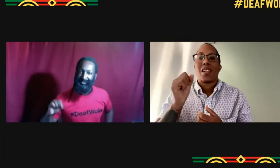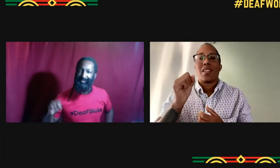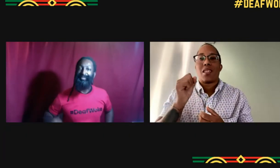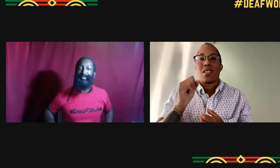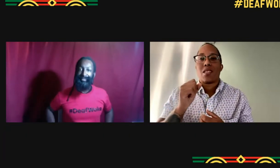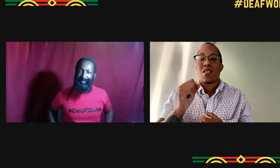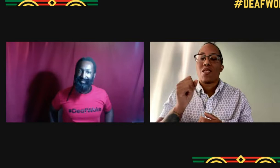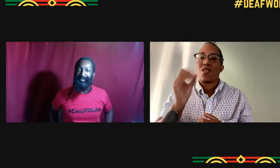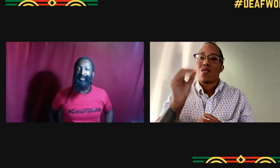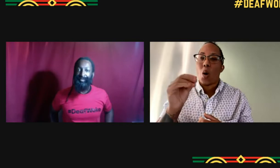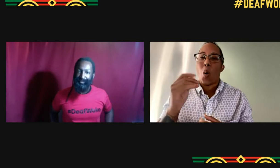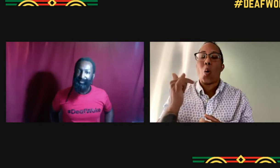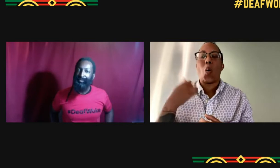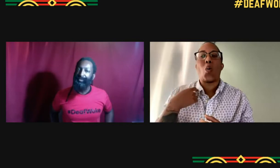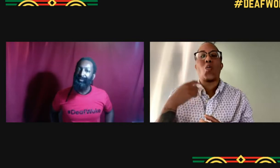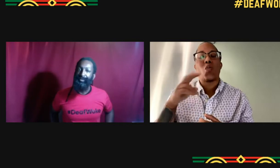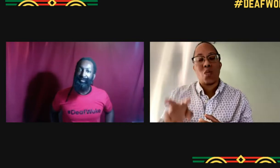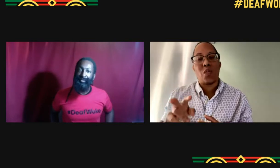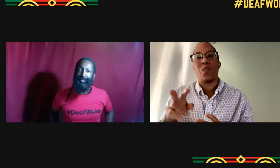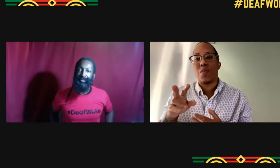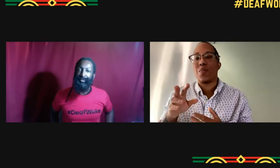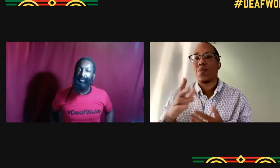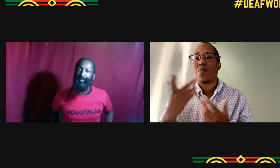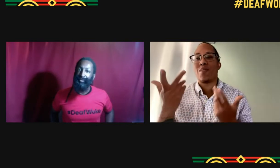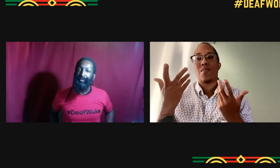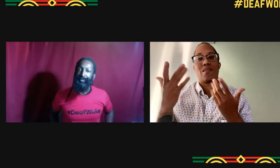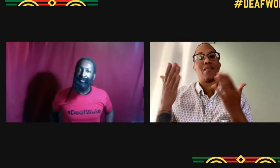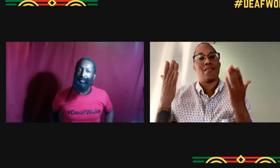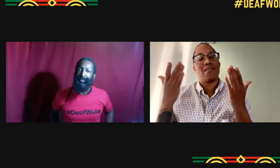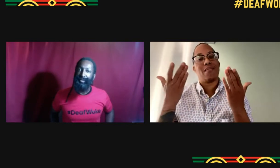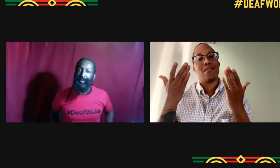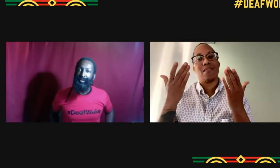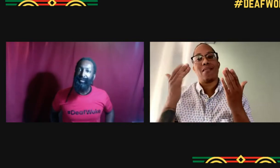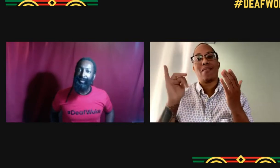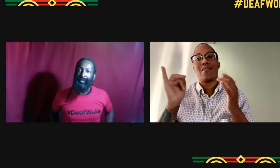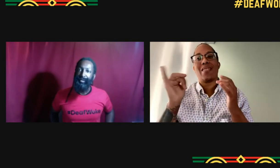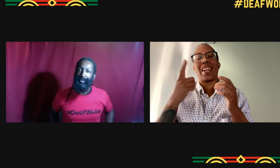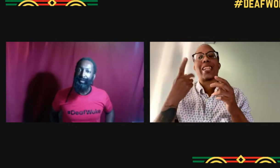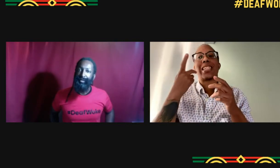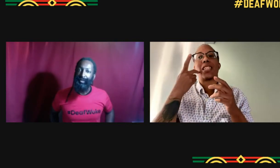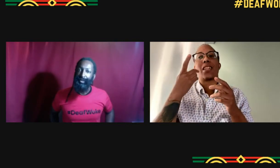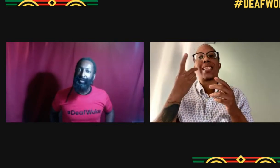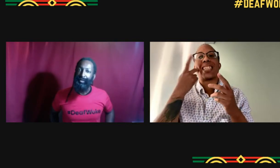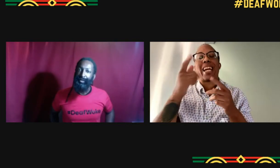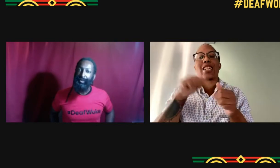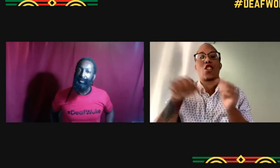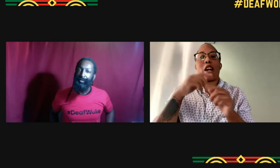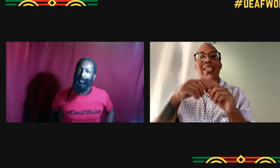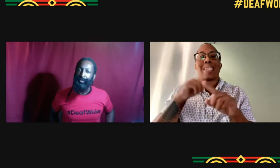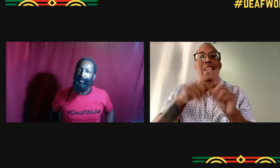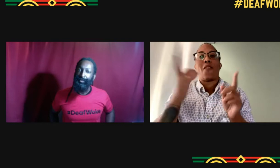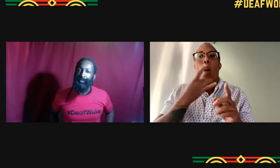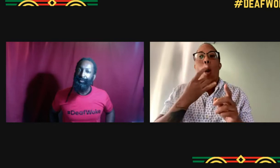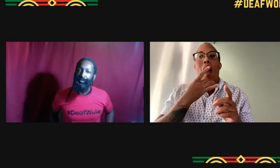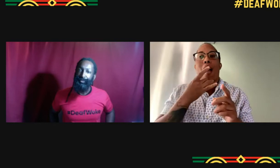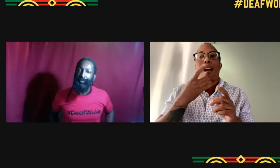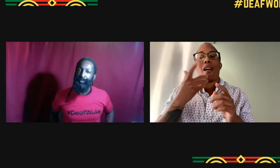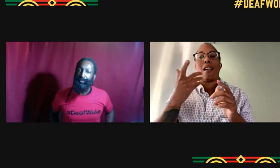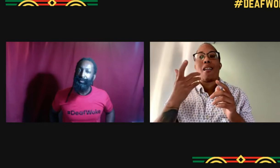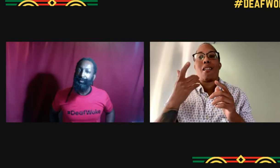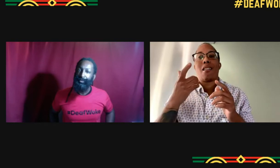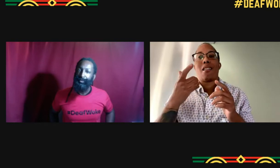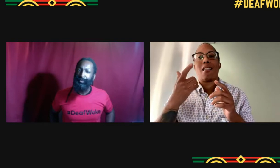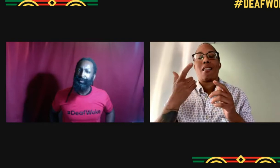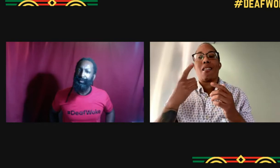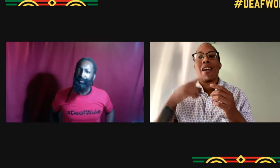and where I've come from and my part in all of that. And so, and my perspective and seeing each